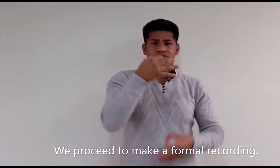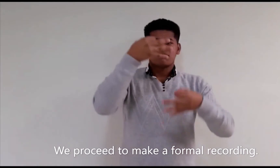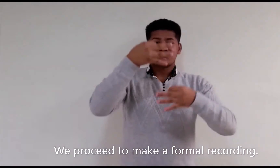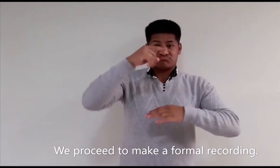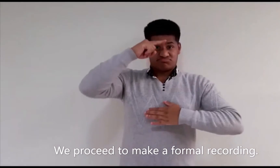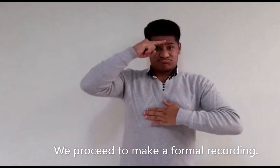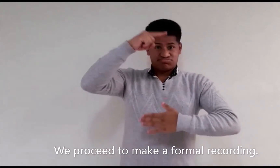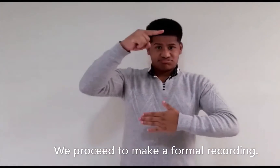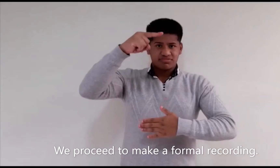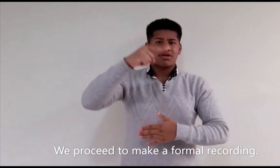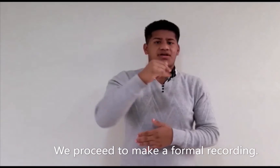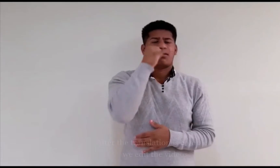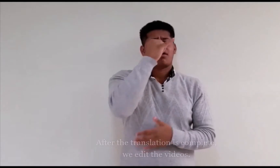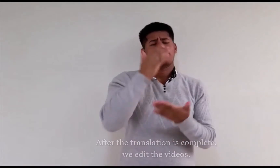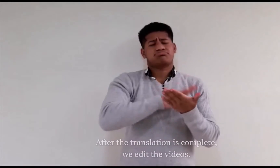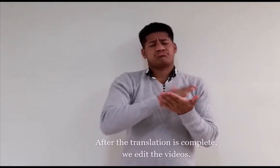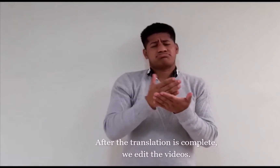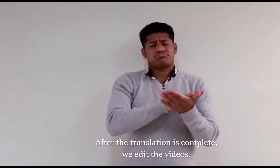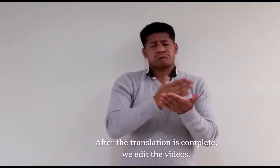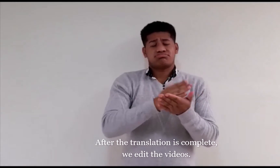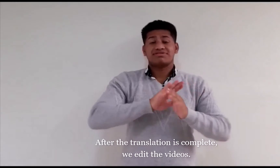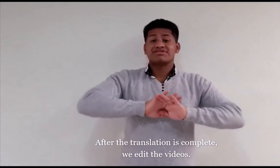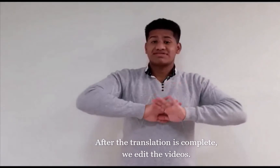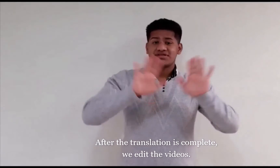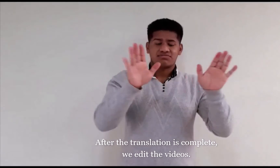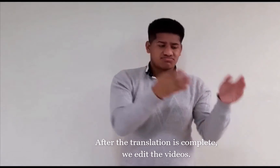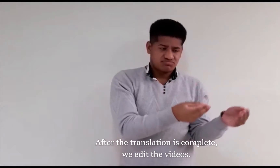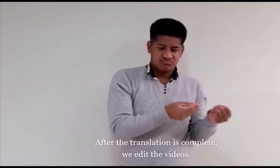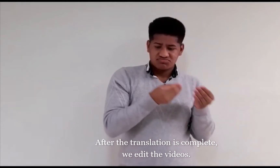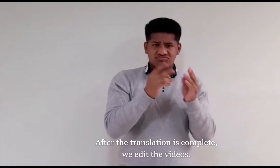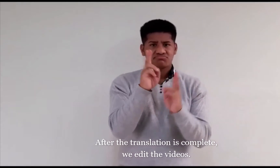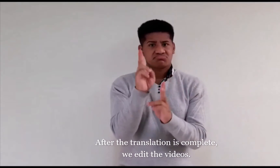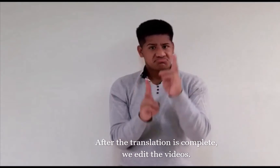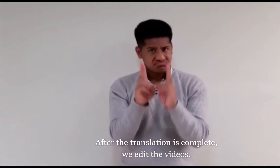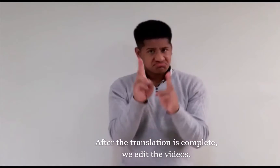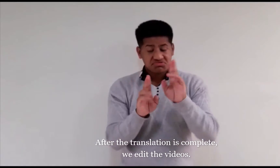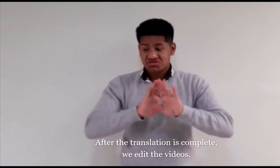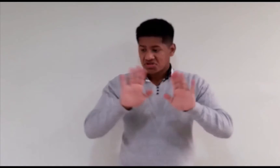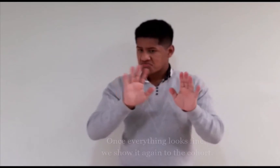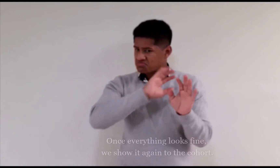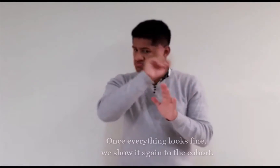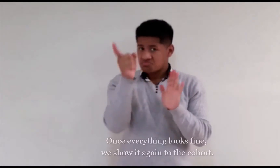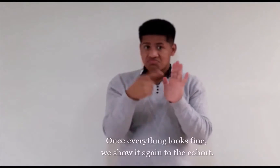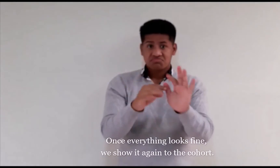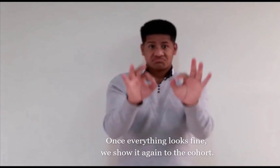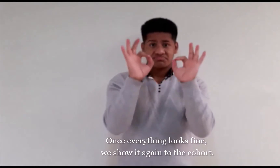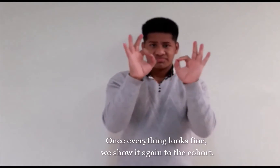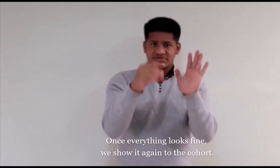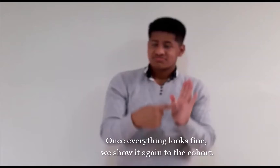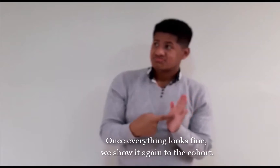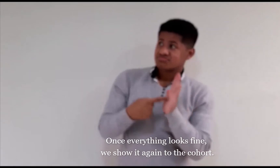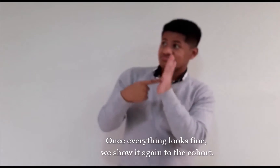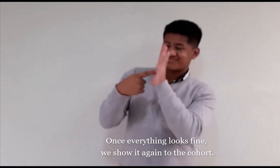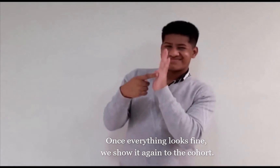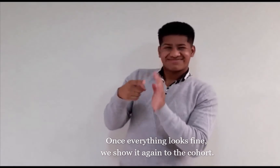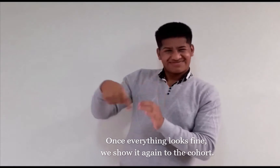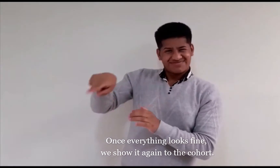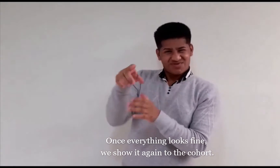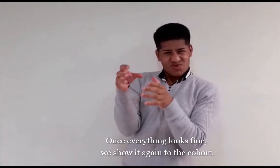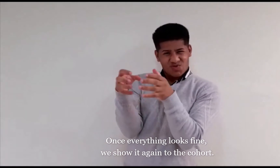us. We proceed to make a formal recording. After the translation is complete, we edit the videos. Once everything looks fine, we show